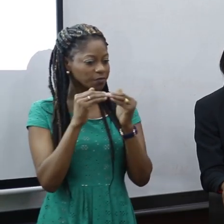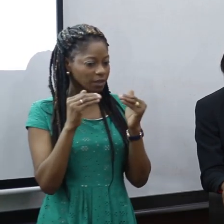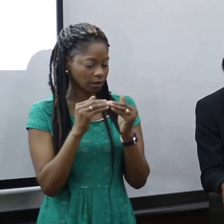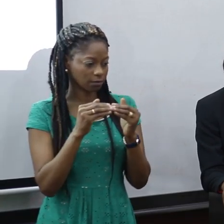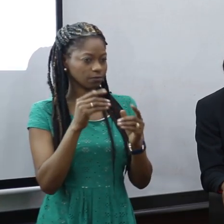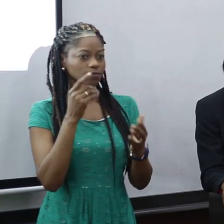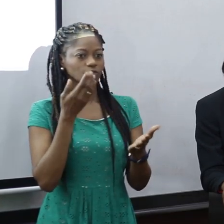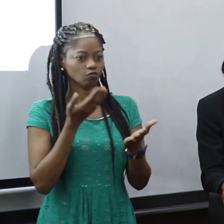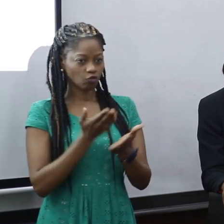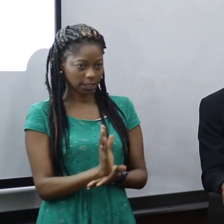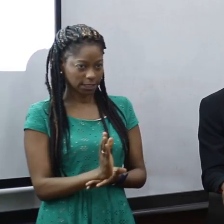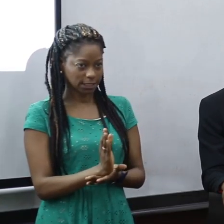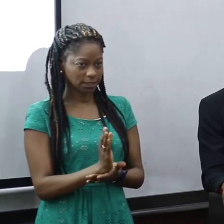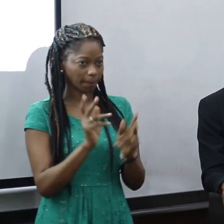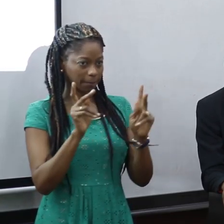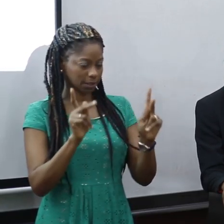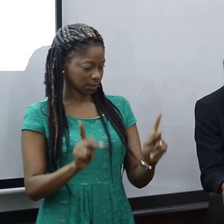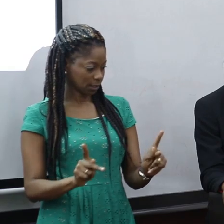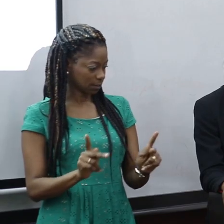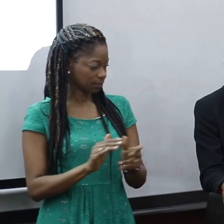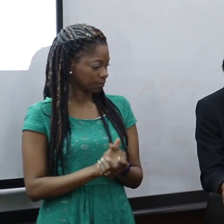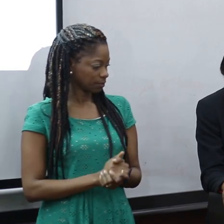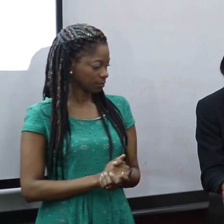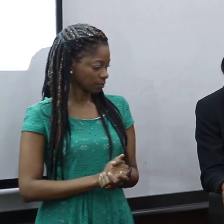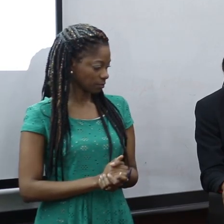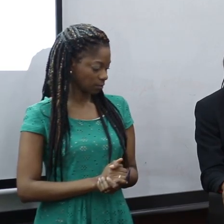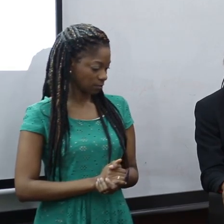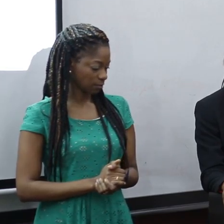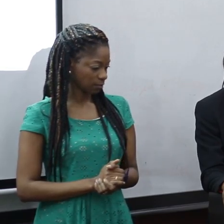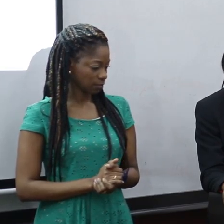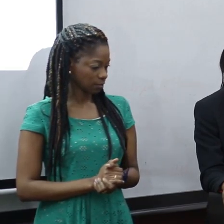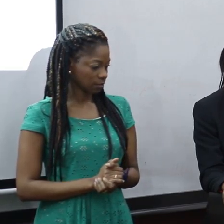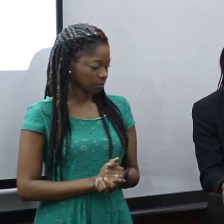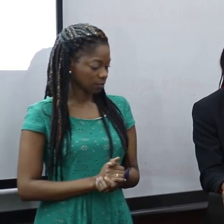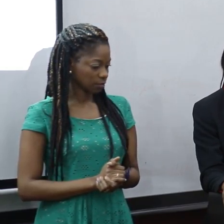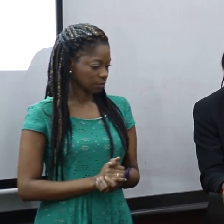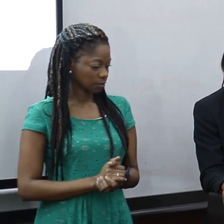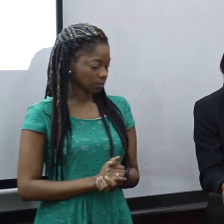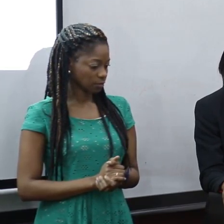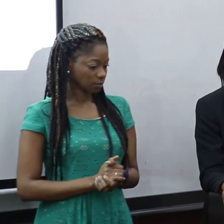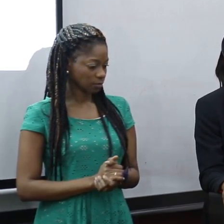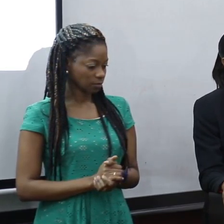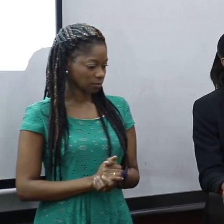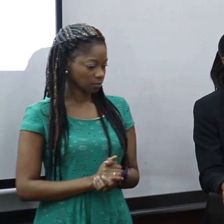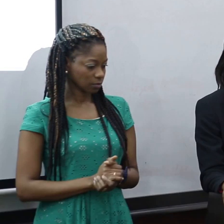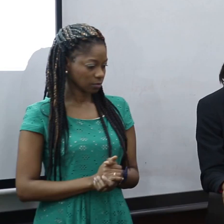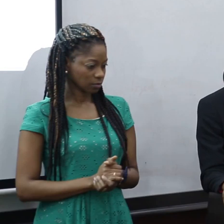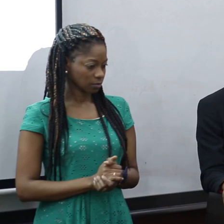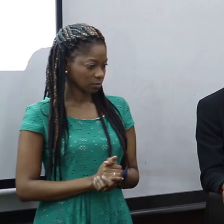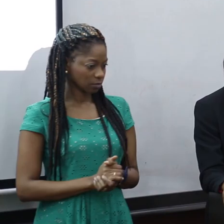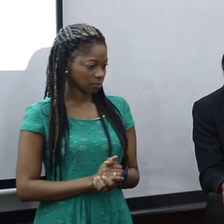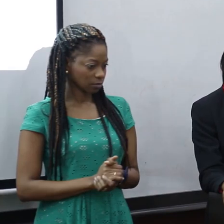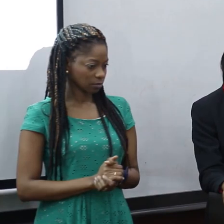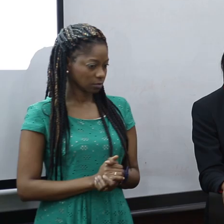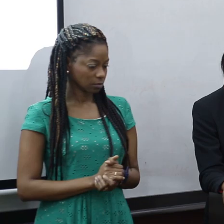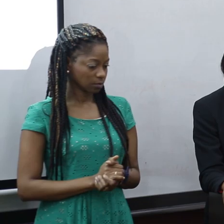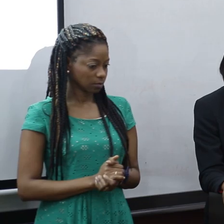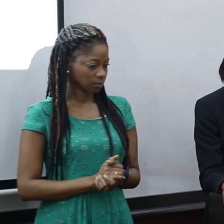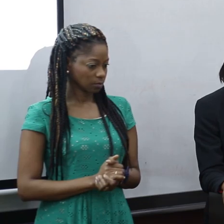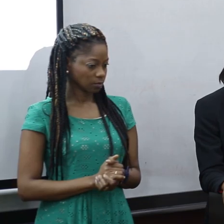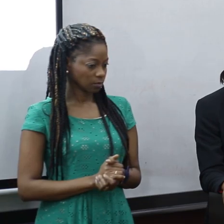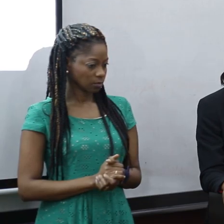prevent abuse. So such laws must be proportional and tailored to the person's circumstances. They must apply for the shortest time